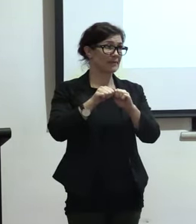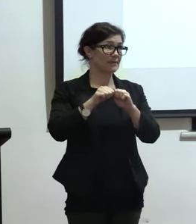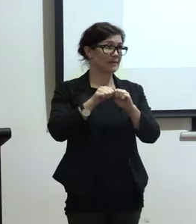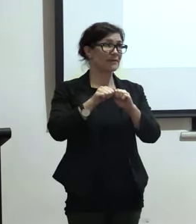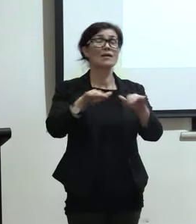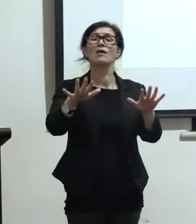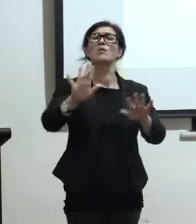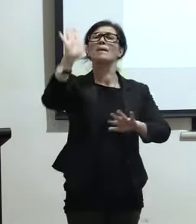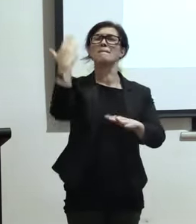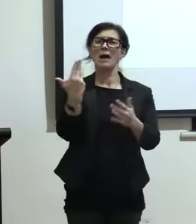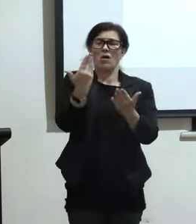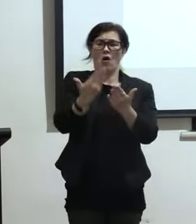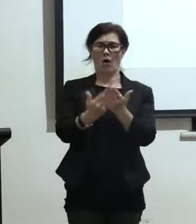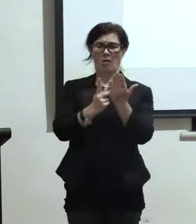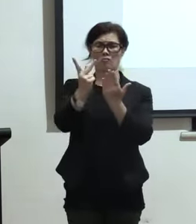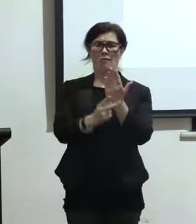ISP,